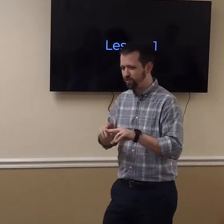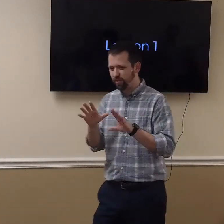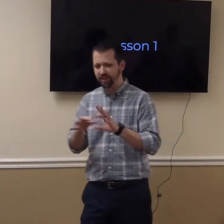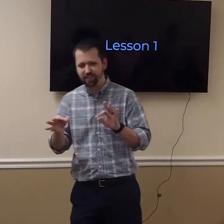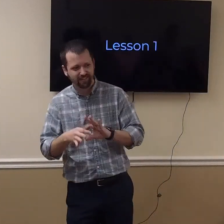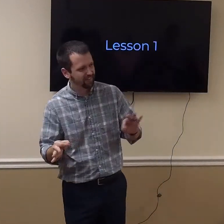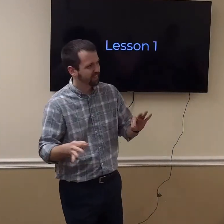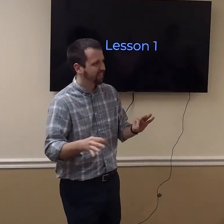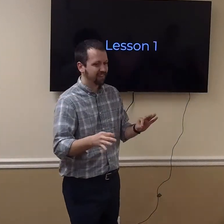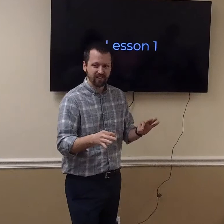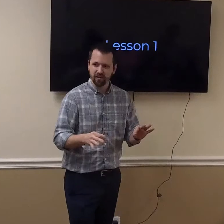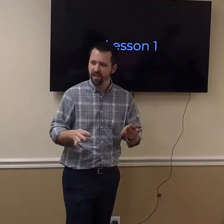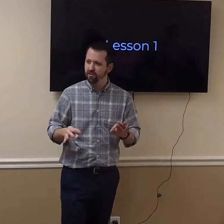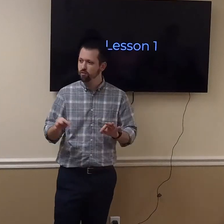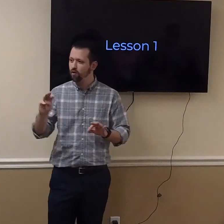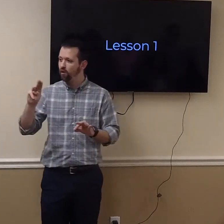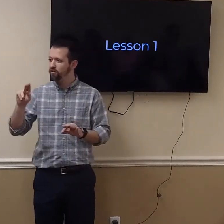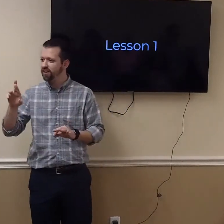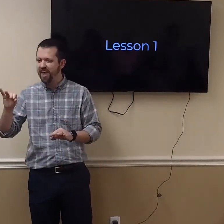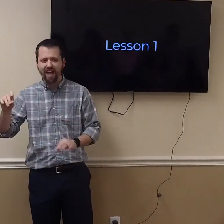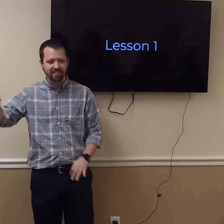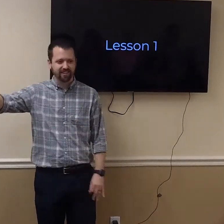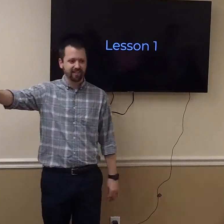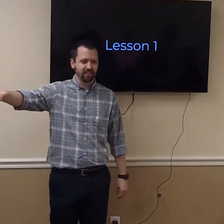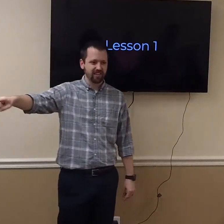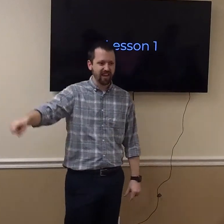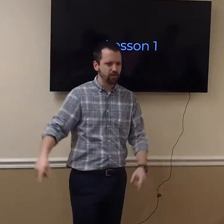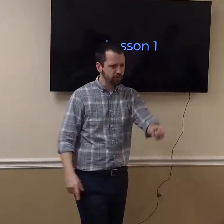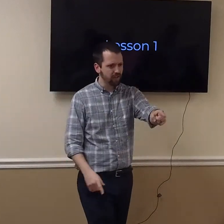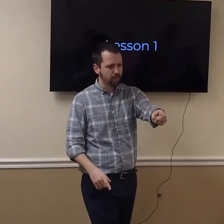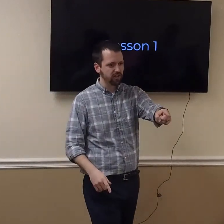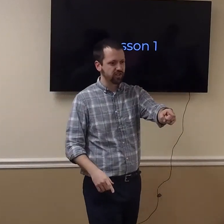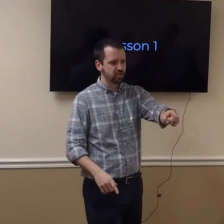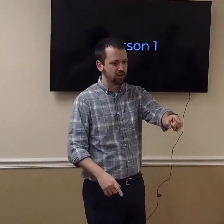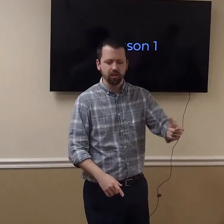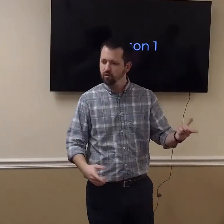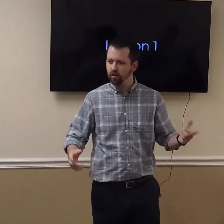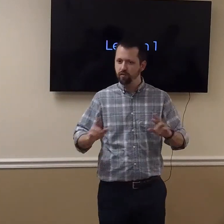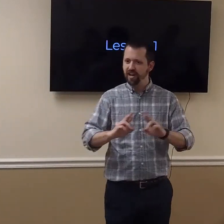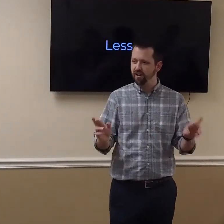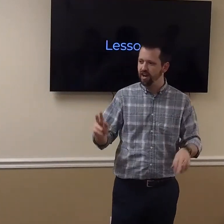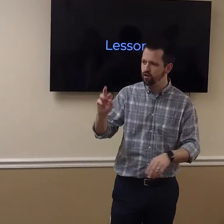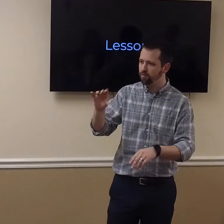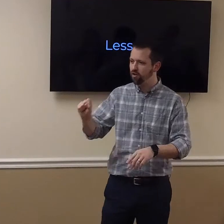story. So yeah, the numeros. Look at that. Look at that. You used to be a Spanish teacher. You're already here. I got numeros